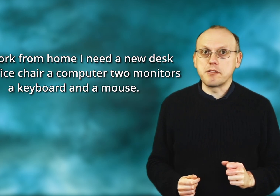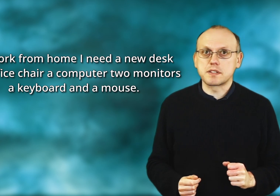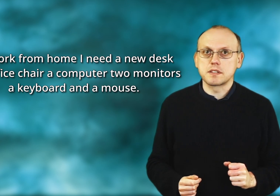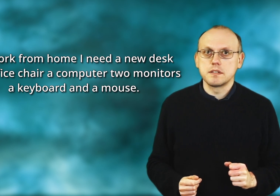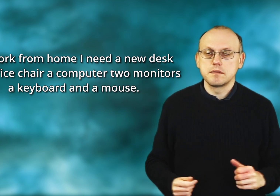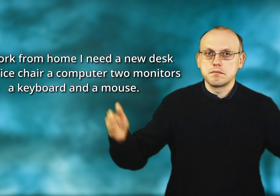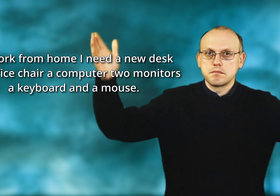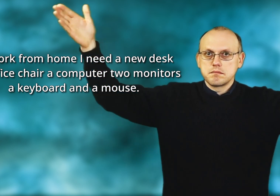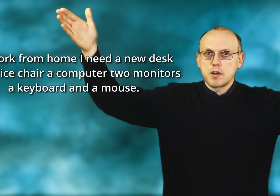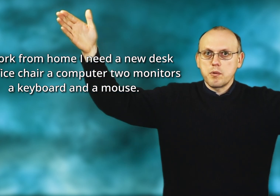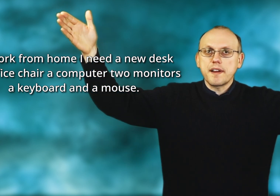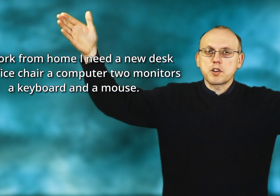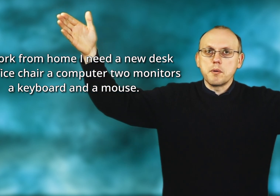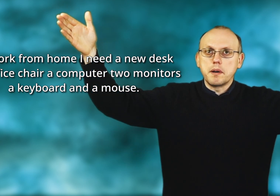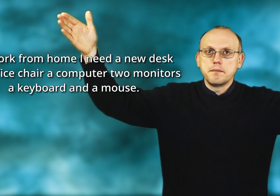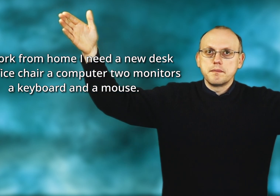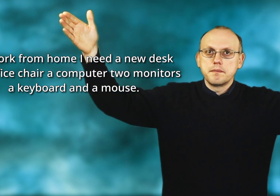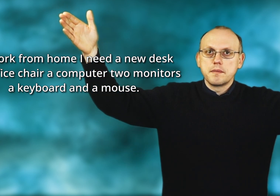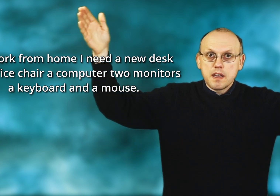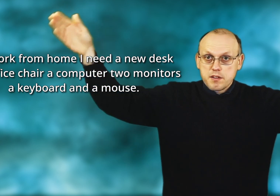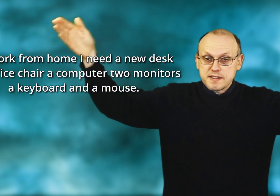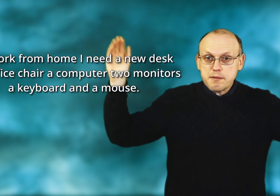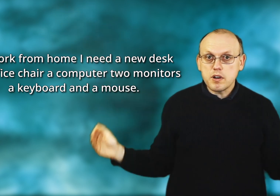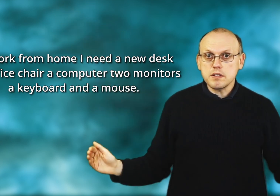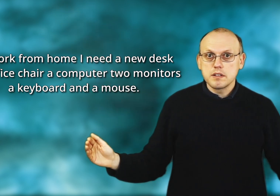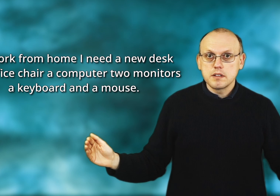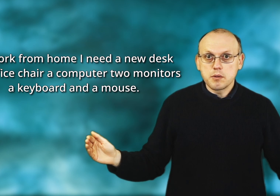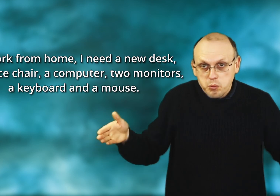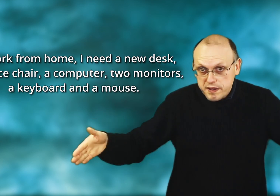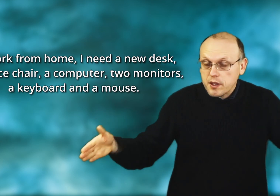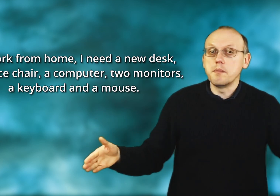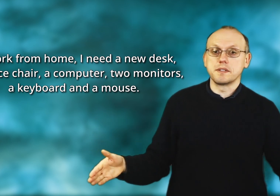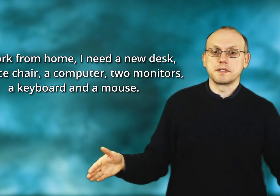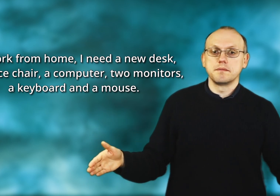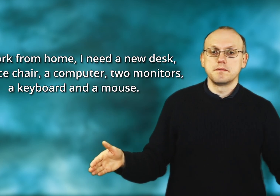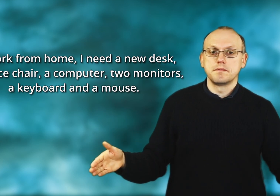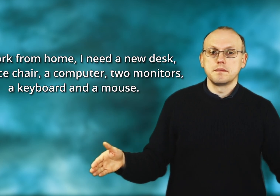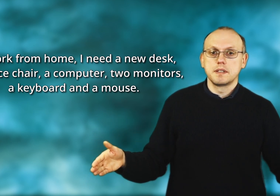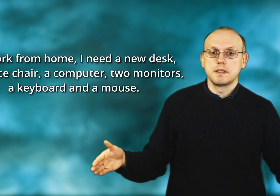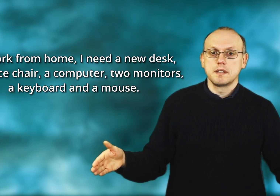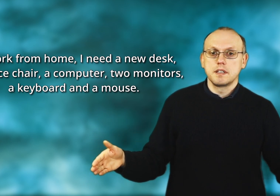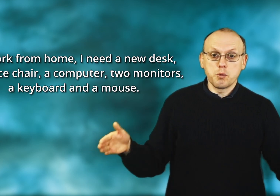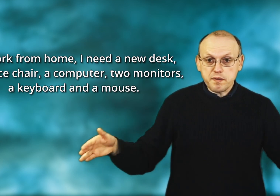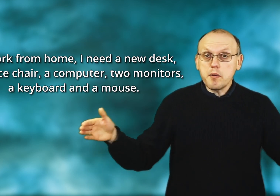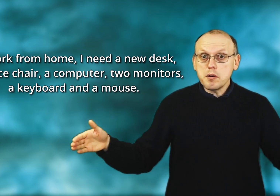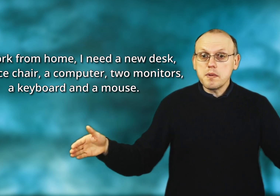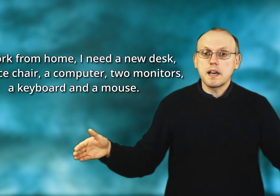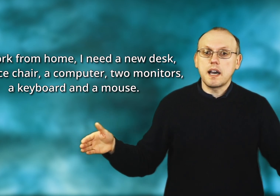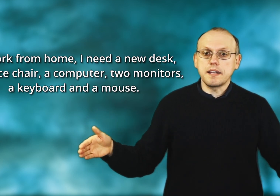mouse. Without a comma. The same one with commas. To work from home, I need a